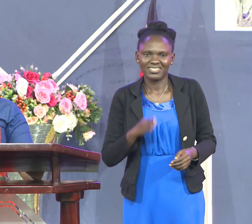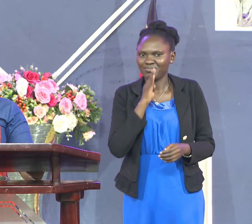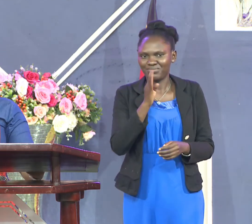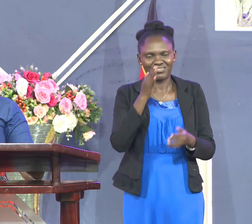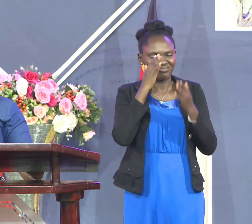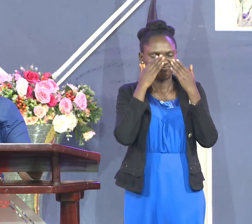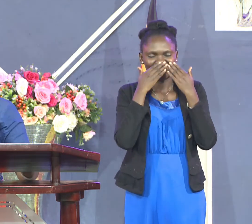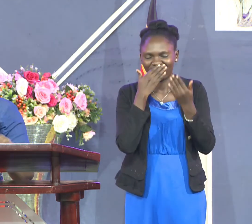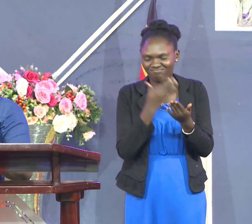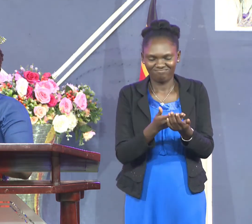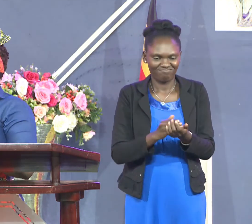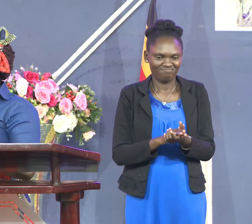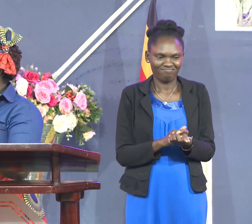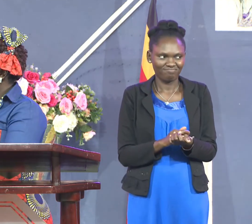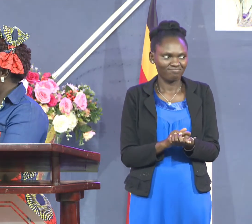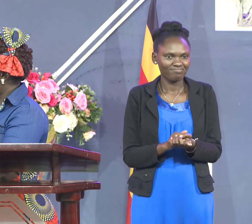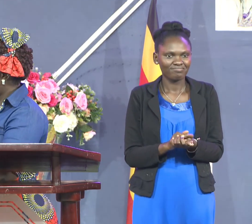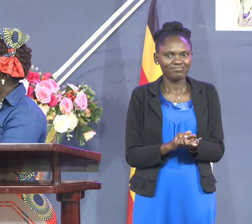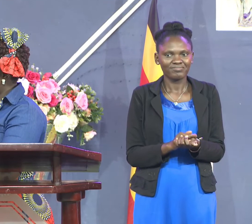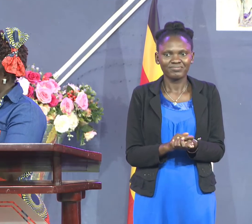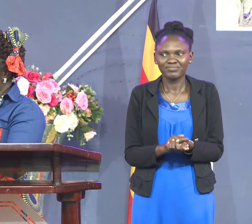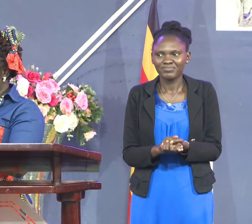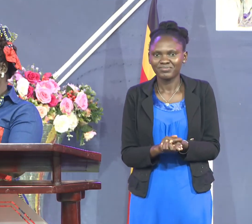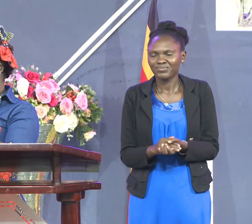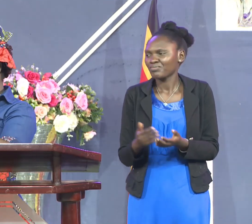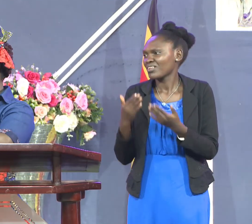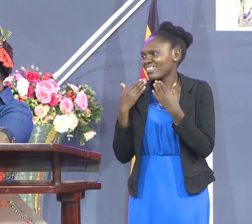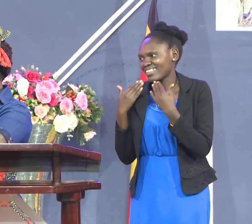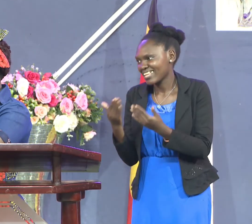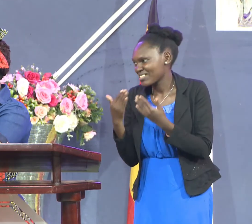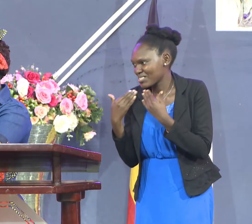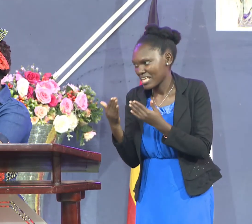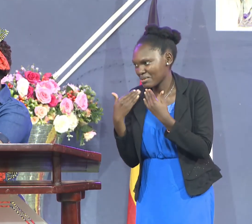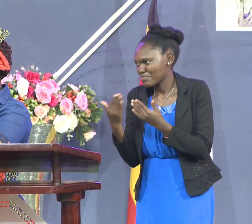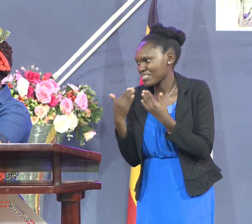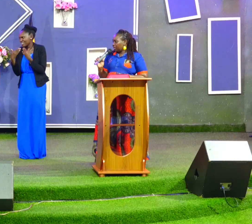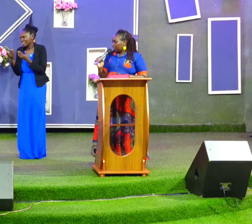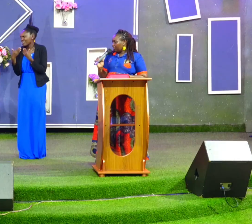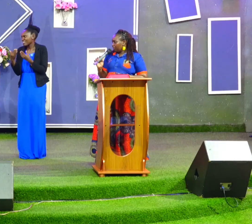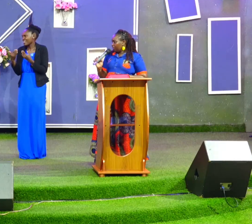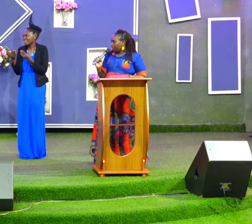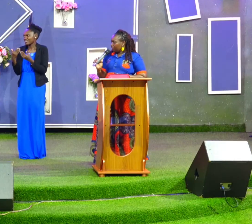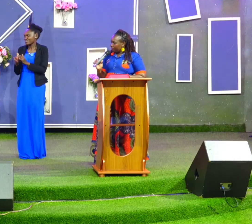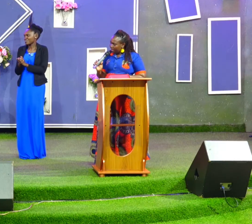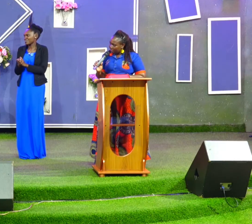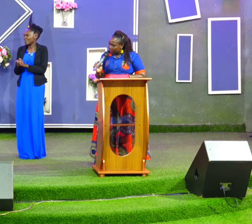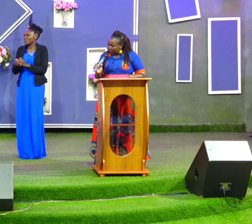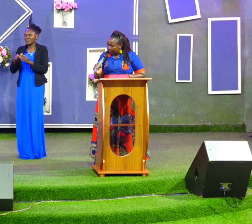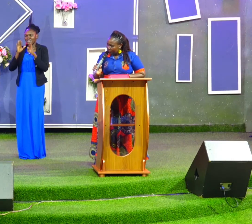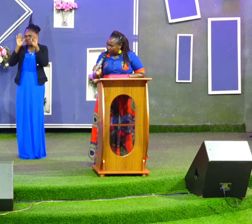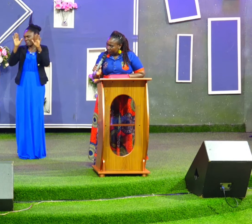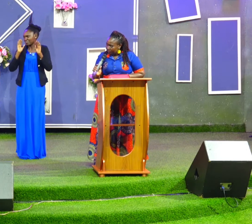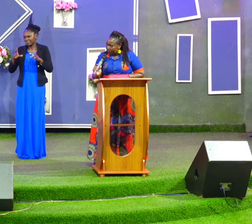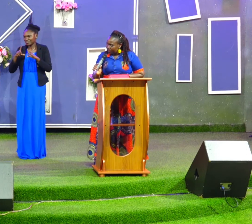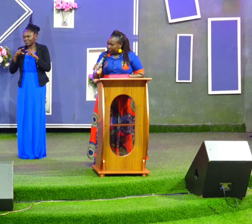Lord has done us well. Mukwano Mrs. Lwondo mukama akuwenye omukisa. Mrs. Lwondo, may God bless you.